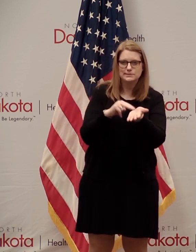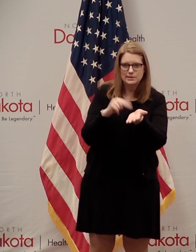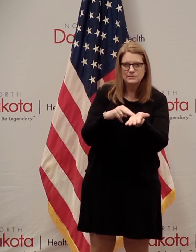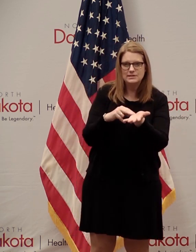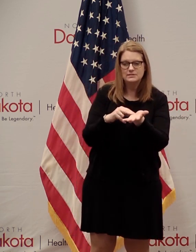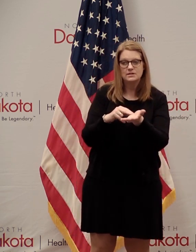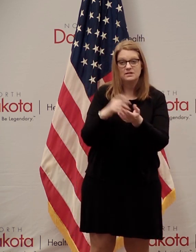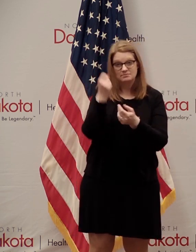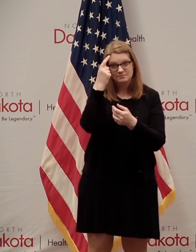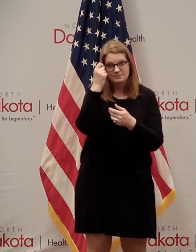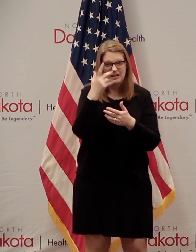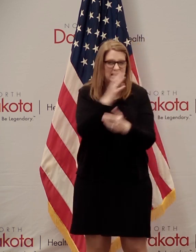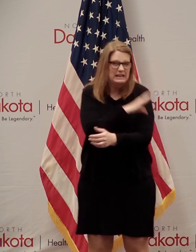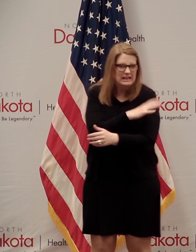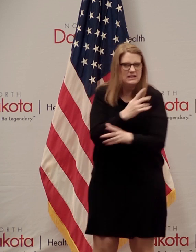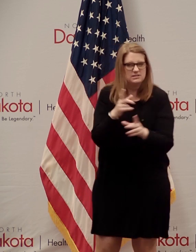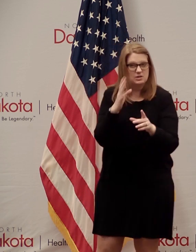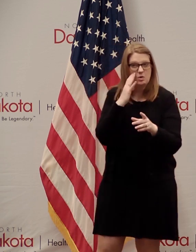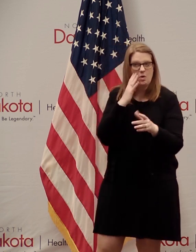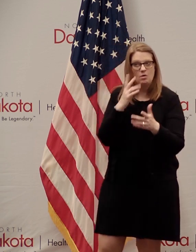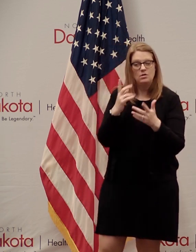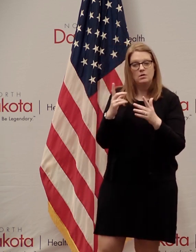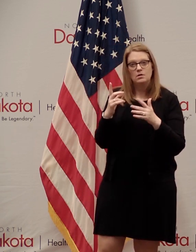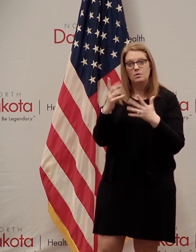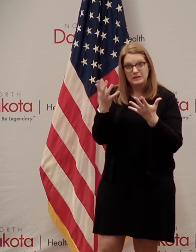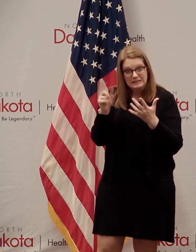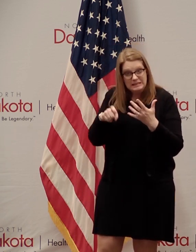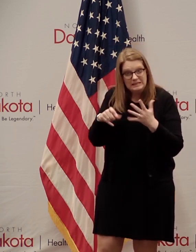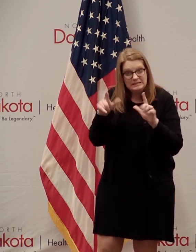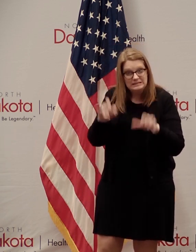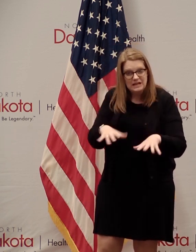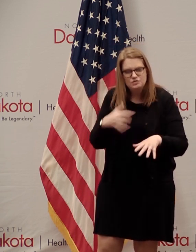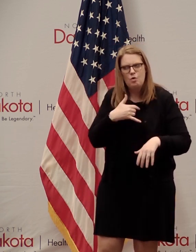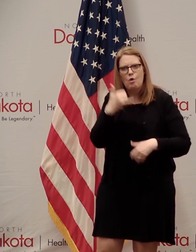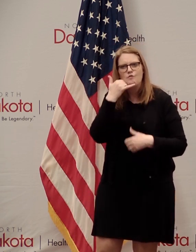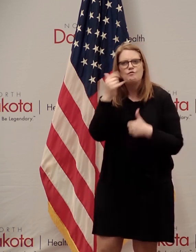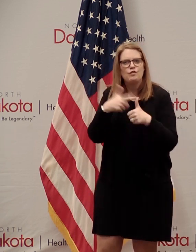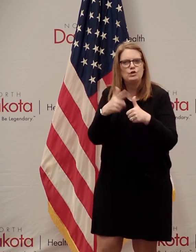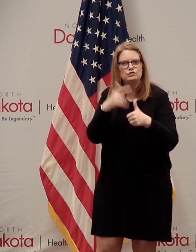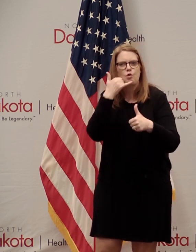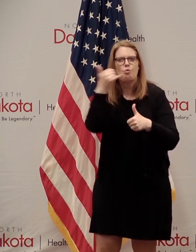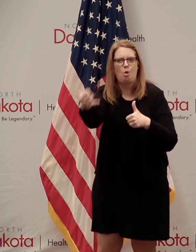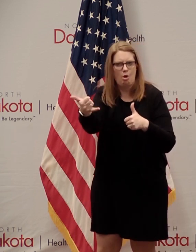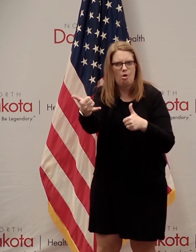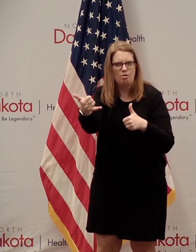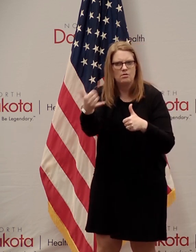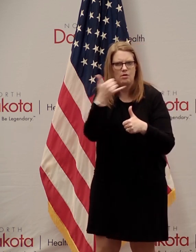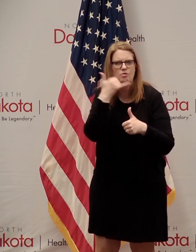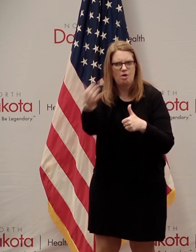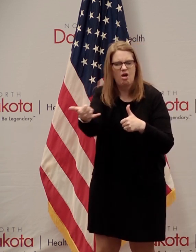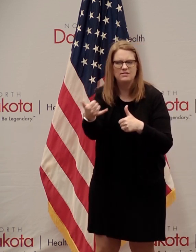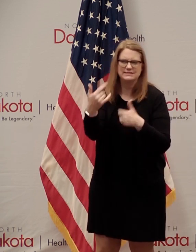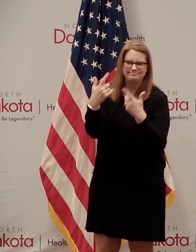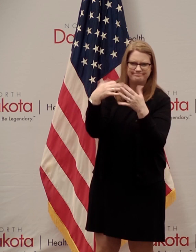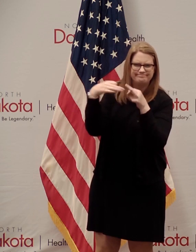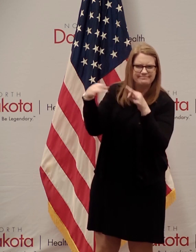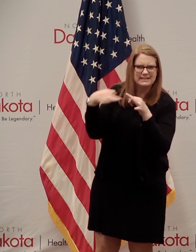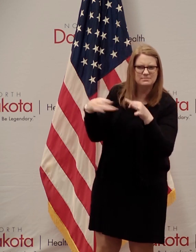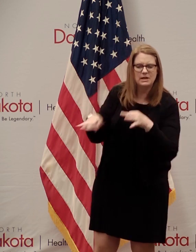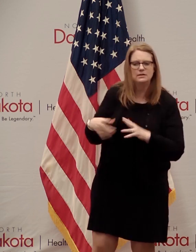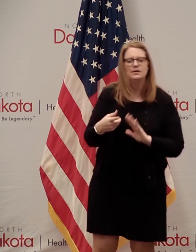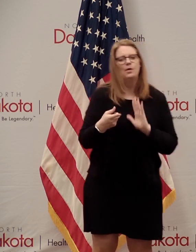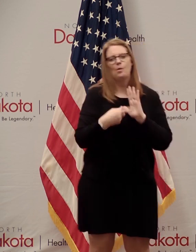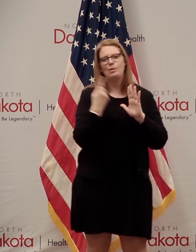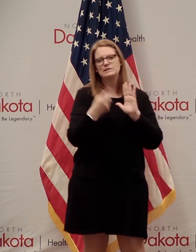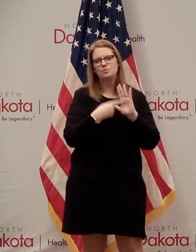that you call before you come in. And if you are someone, again, I know that occasionally we still see a story